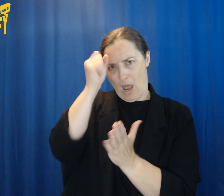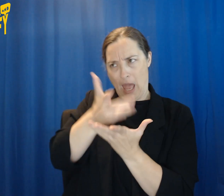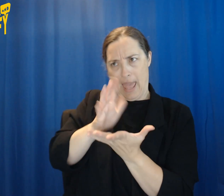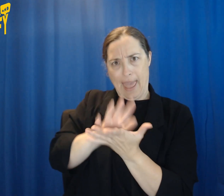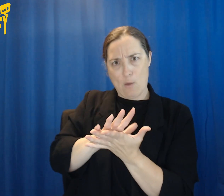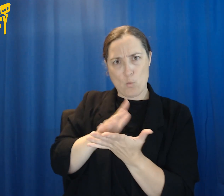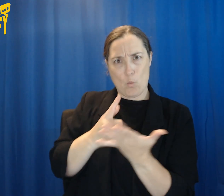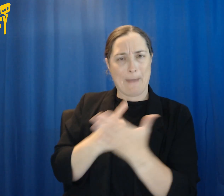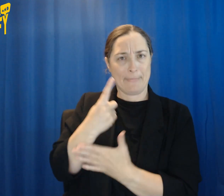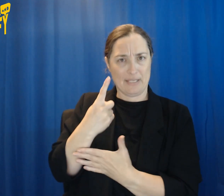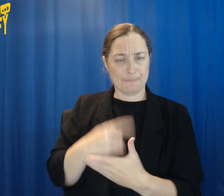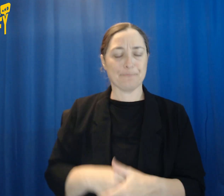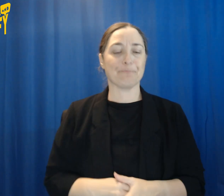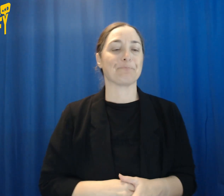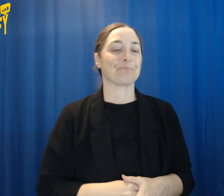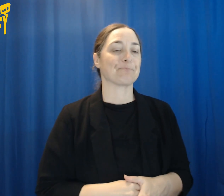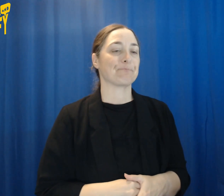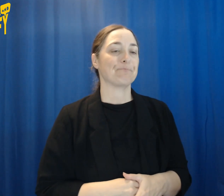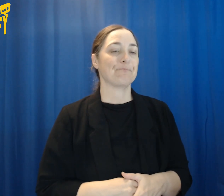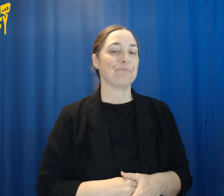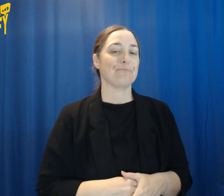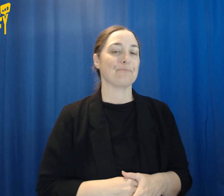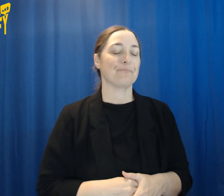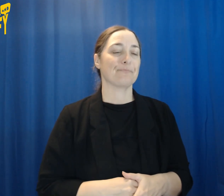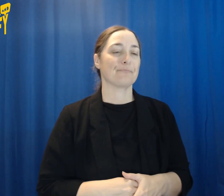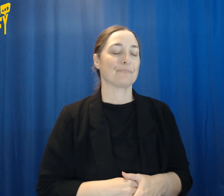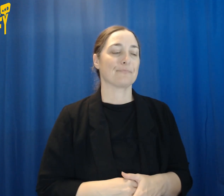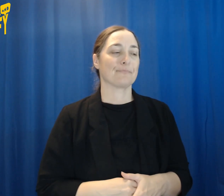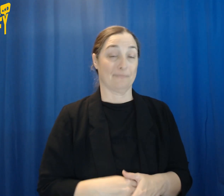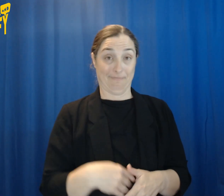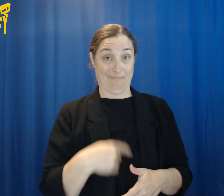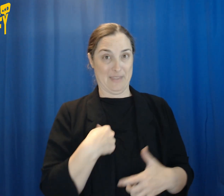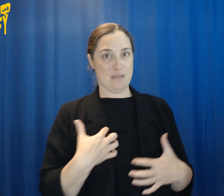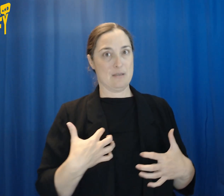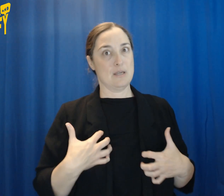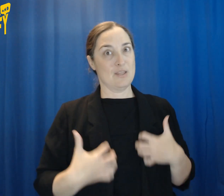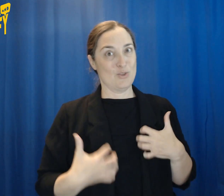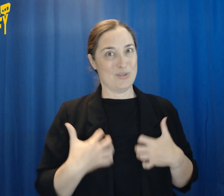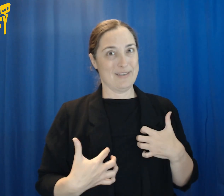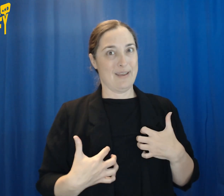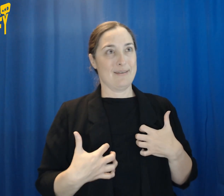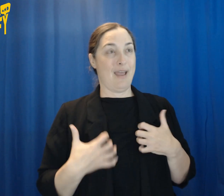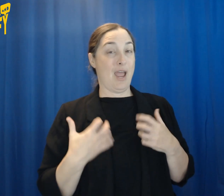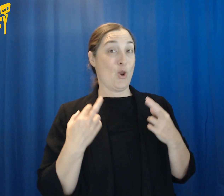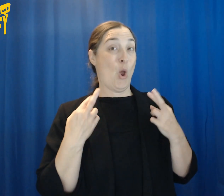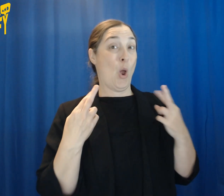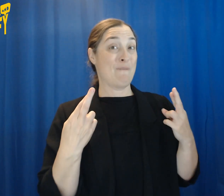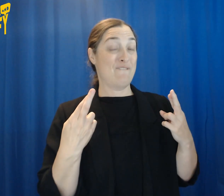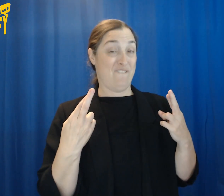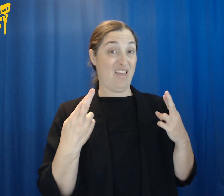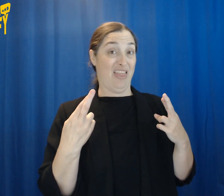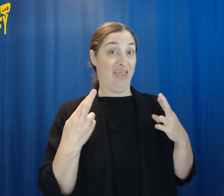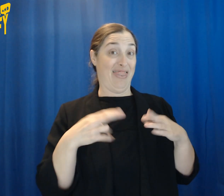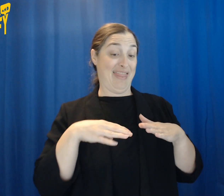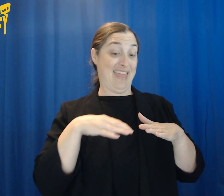have been a enthusiastic and hopeful entrant into the Wheeler